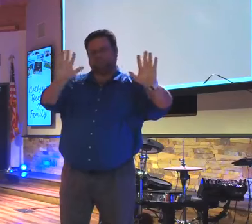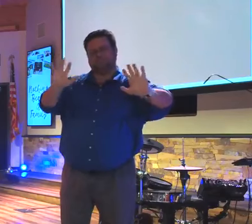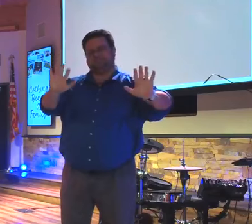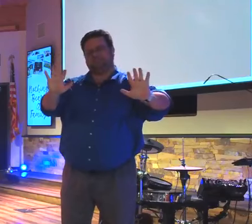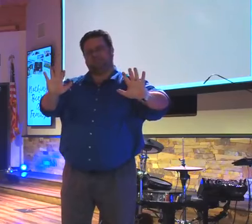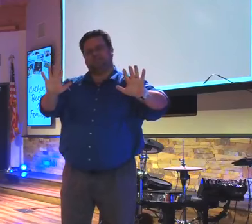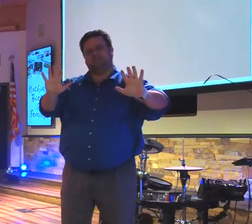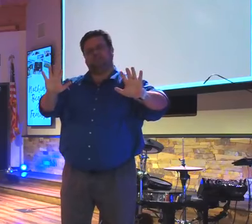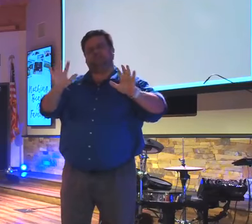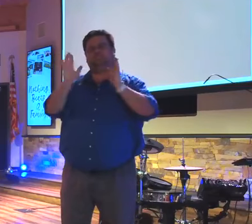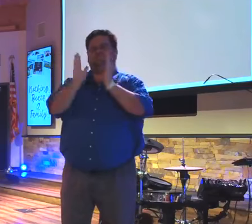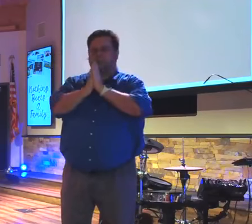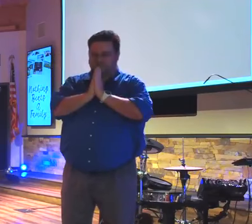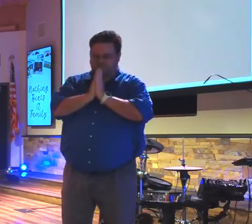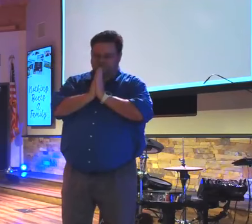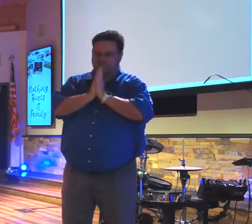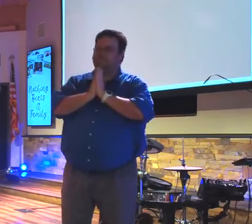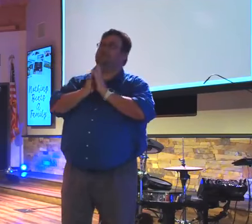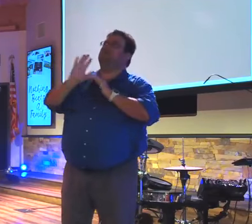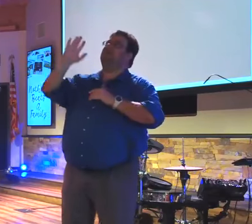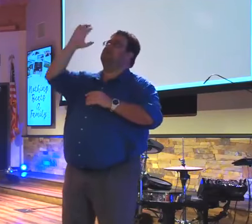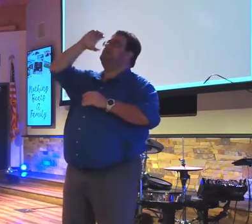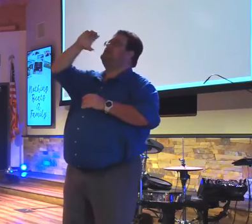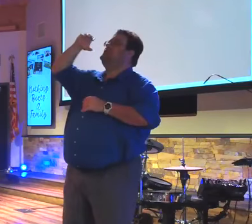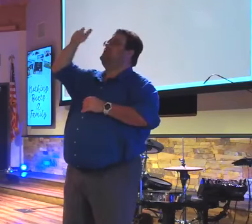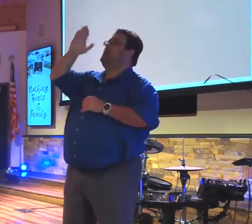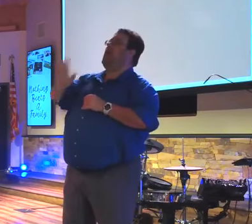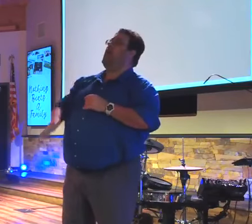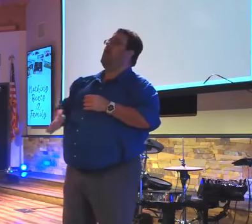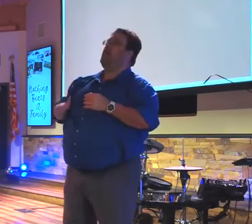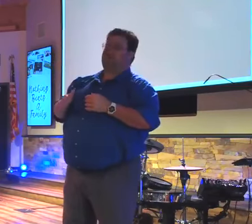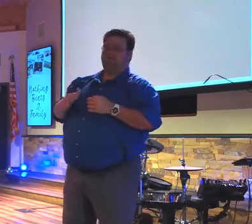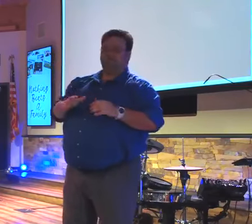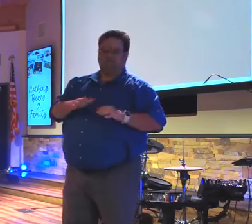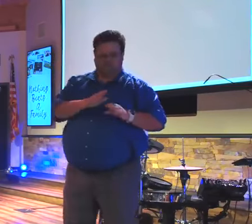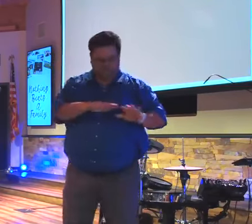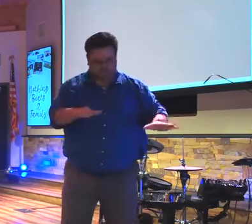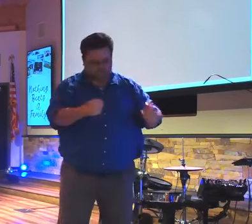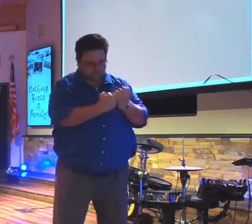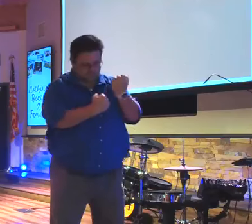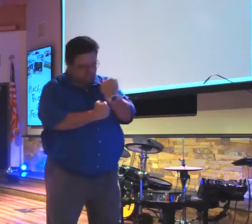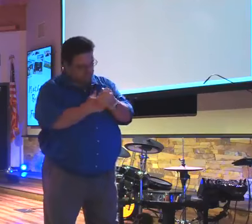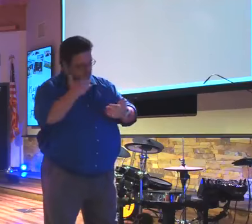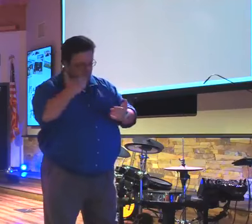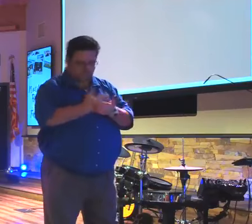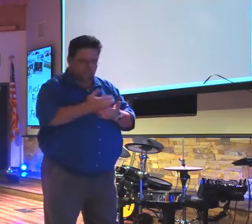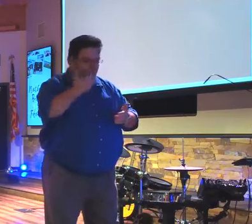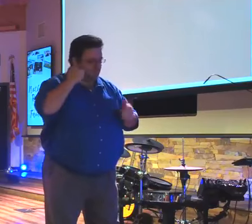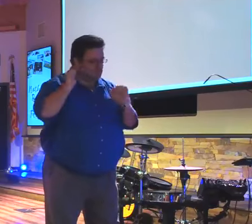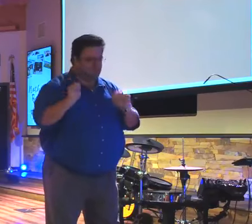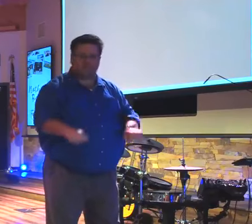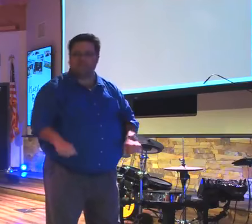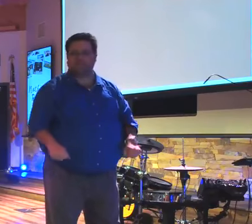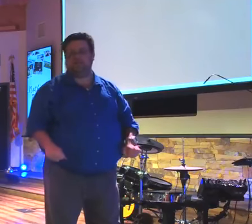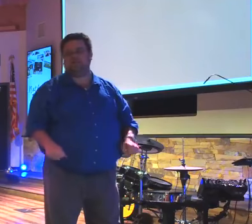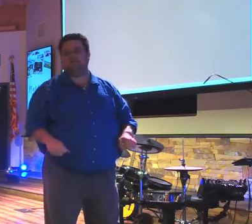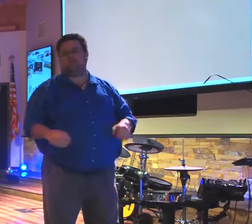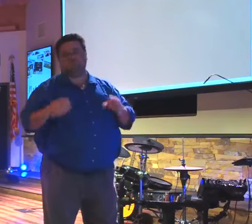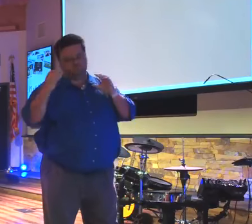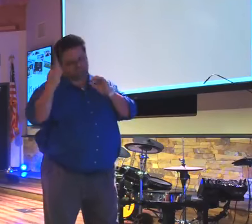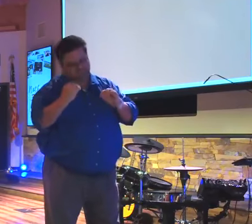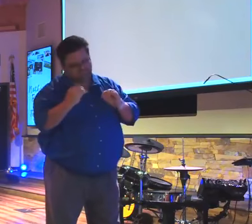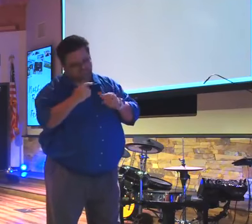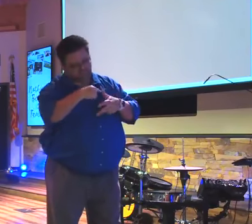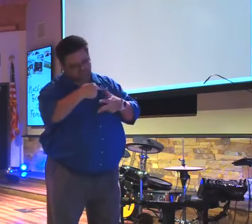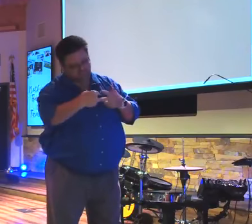Just pray, seek God, give your kids a good foundation, do the best you can to provide these